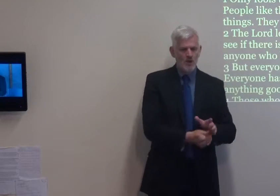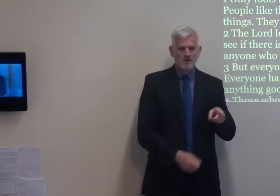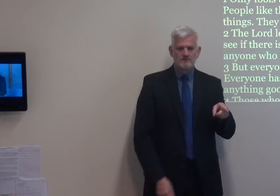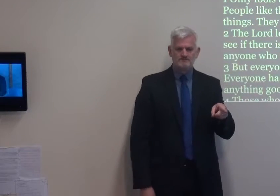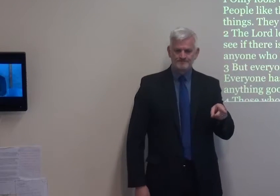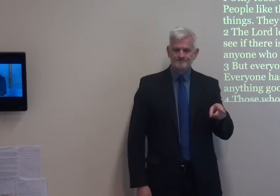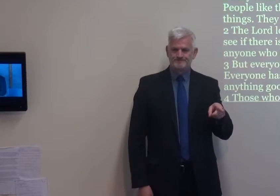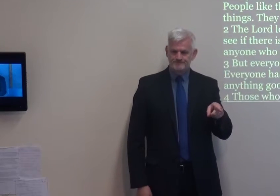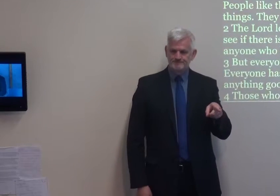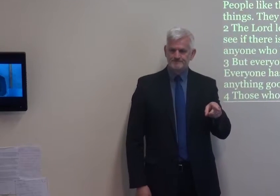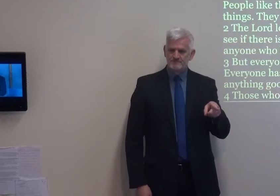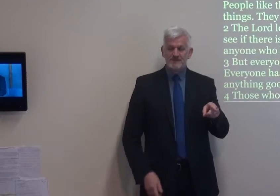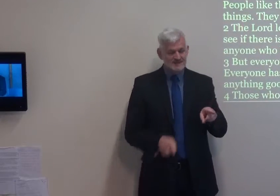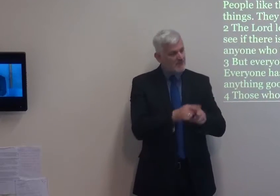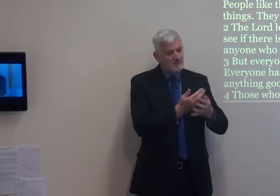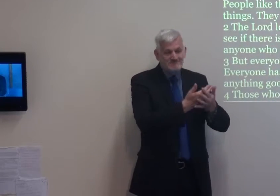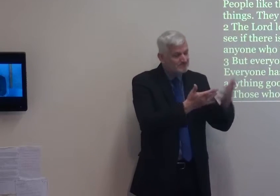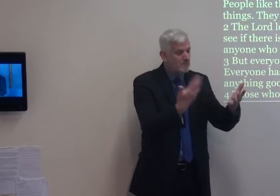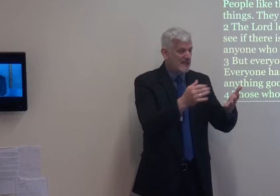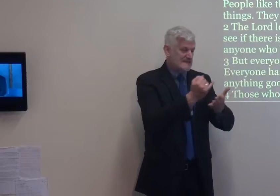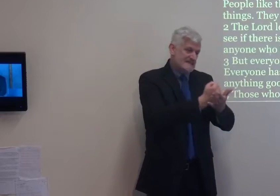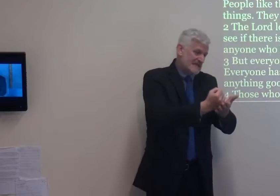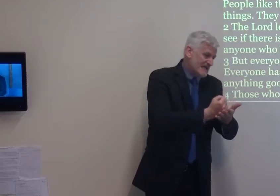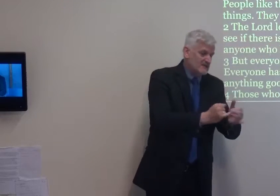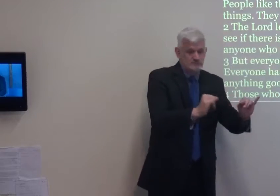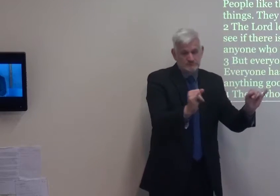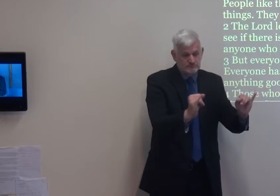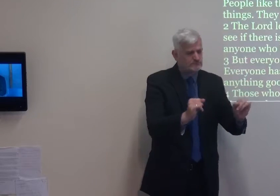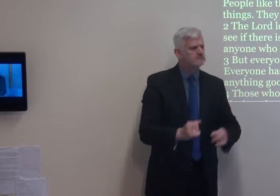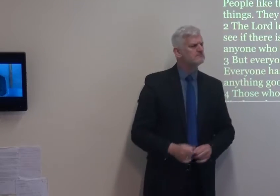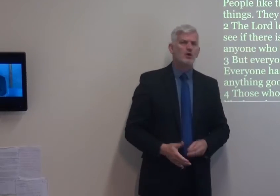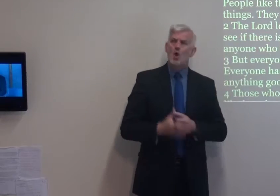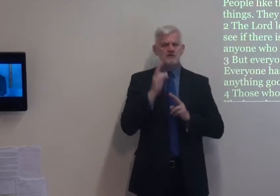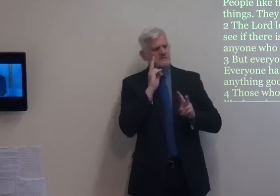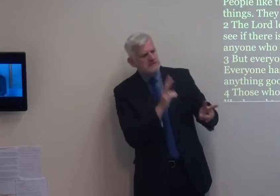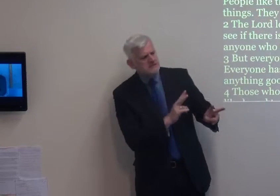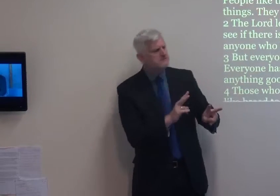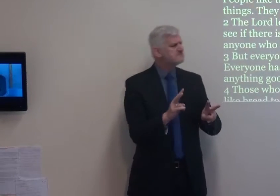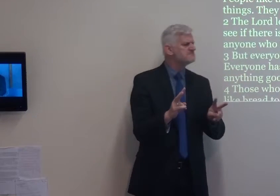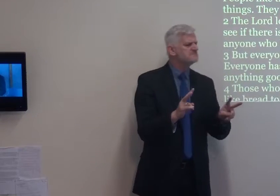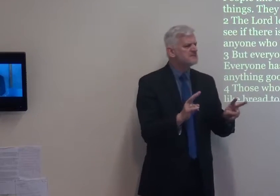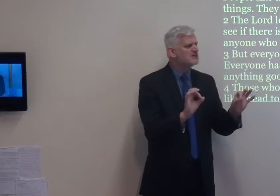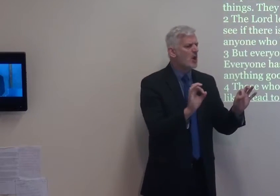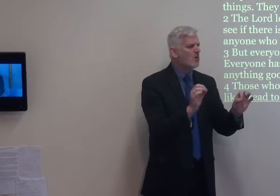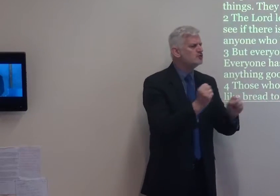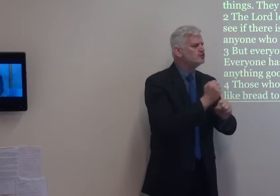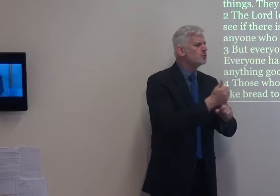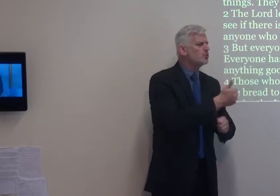done abominable works, there is none that doeth good. The Lord looked down from heaven upon the children